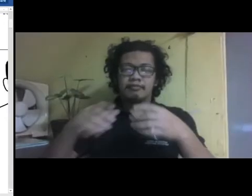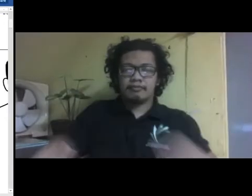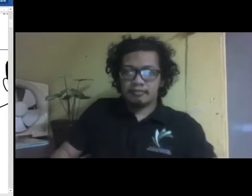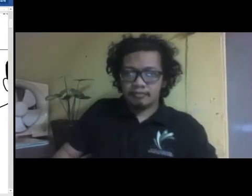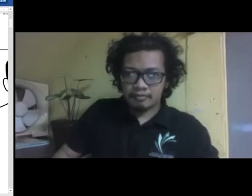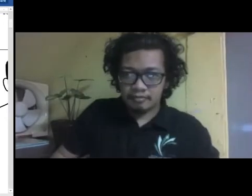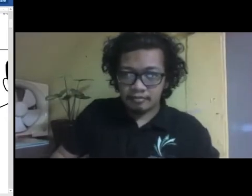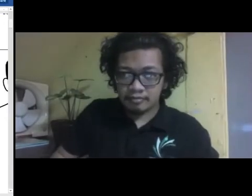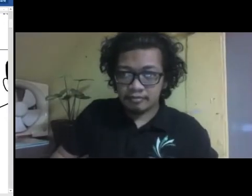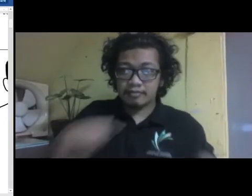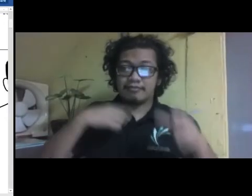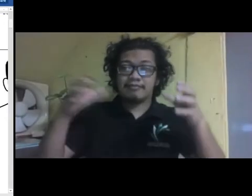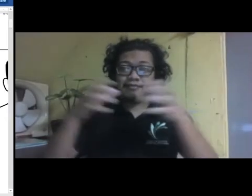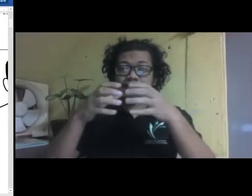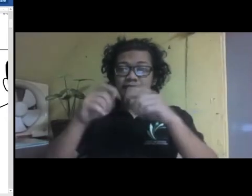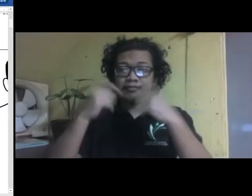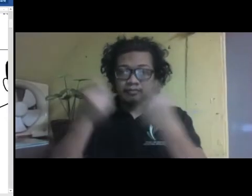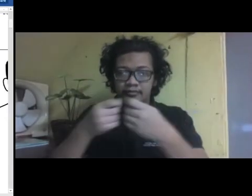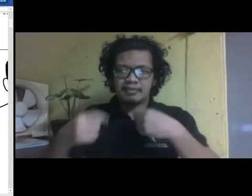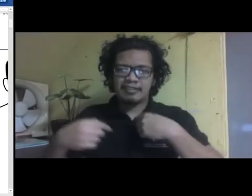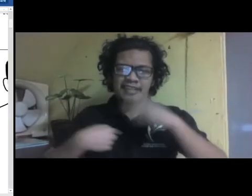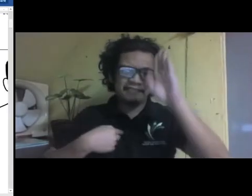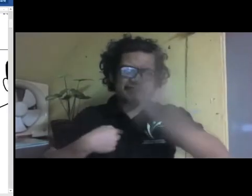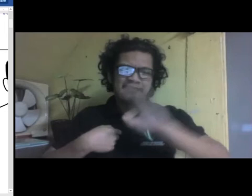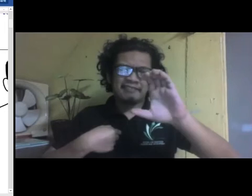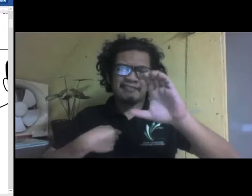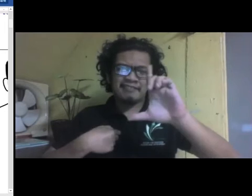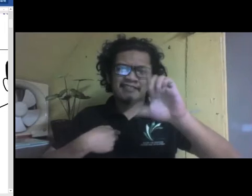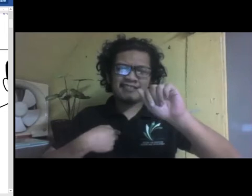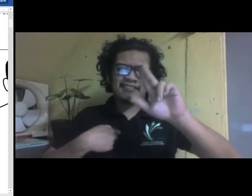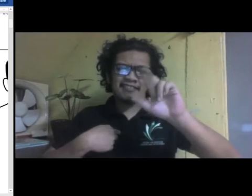Sir Bai, parang freeze ako feeling ko. Napansin mo?